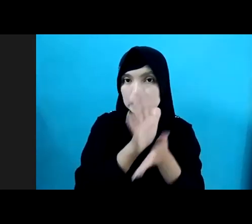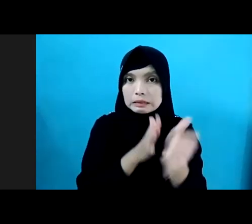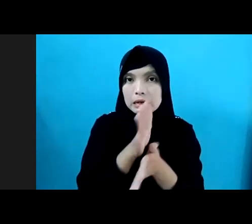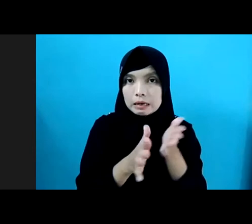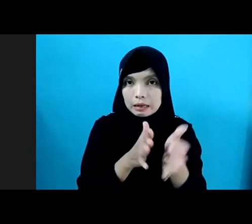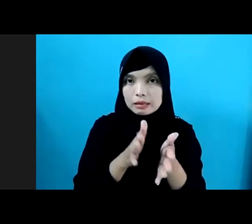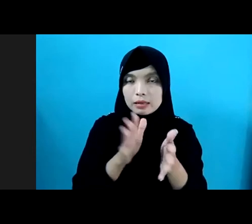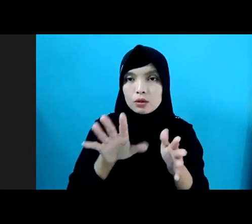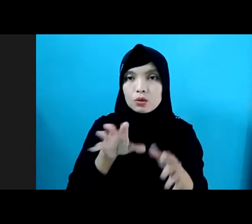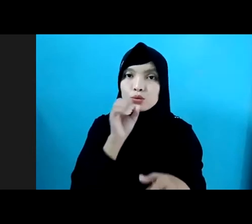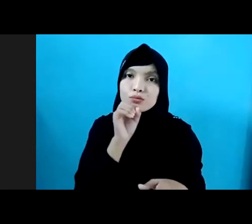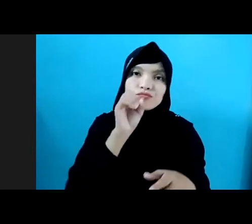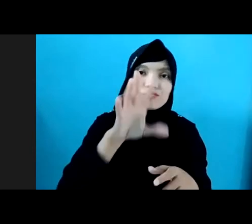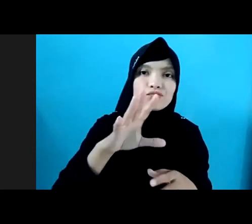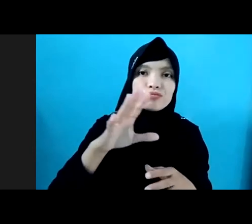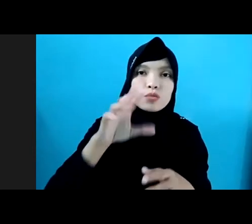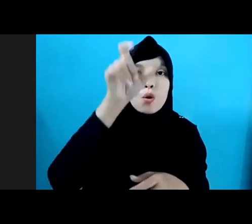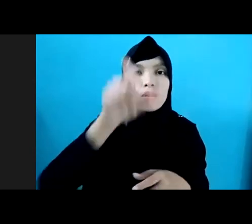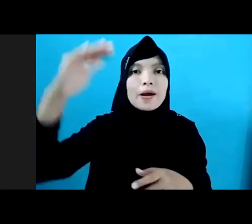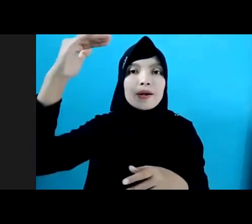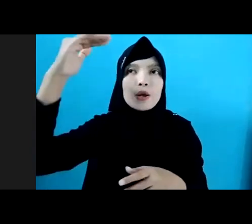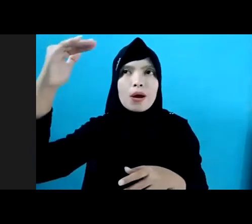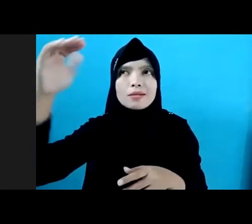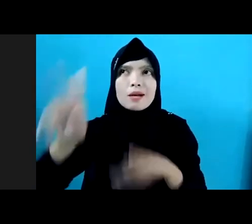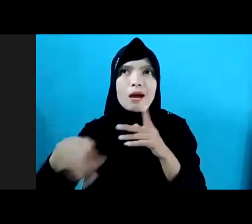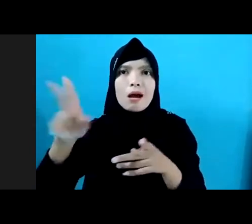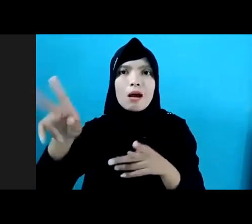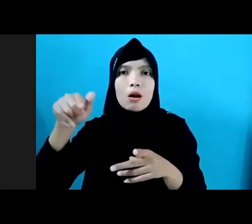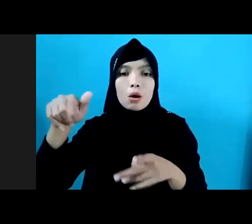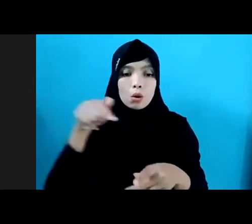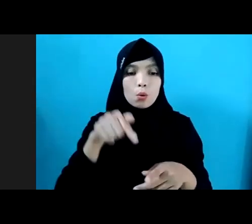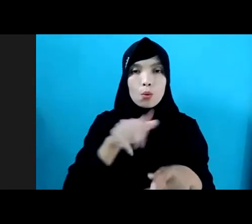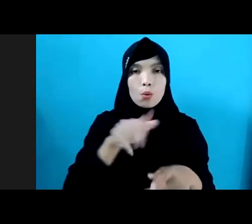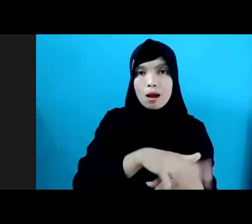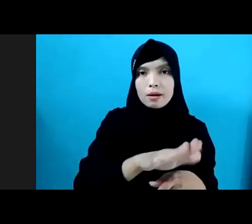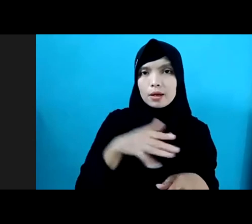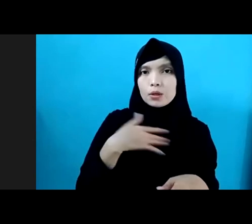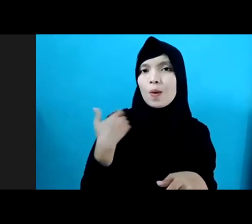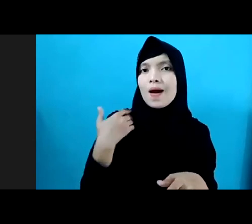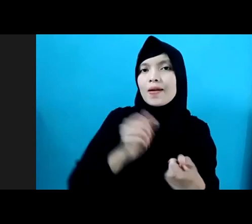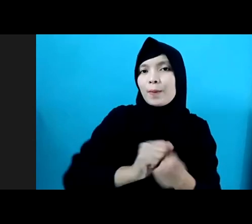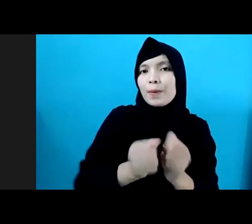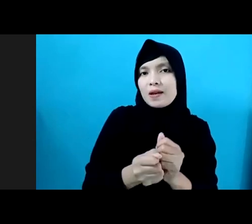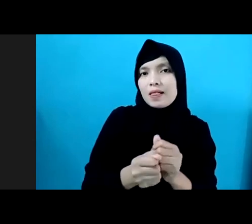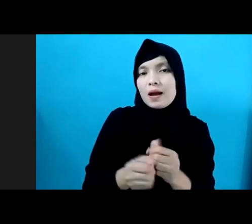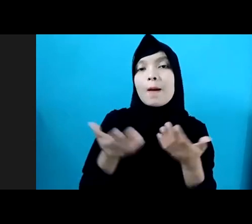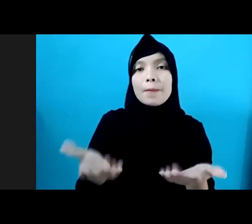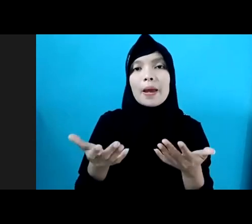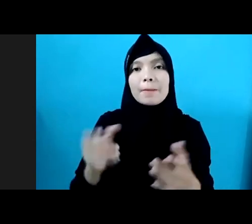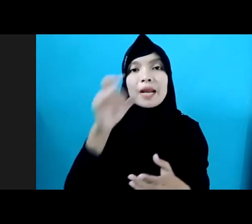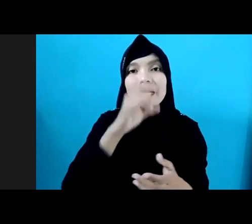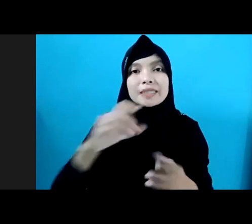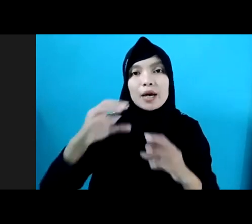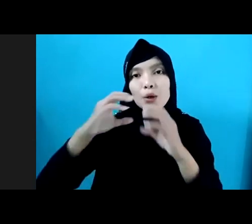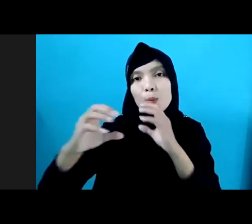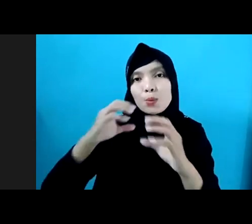Problem Solving Communication Skills Understanding Their Early Warning Signs Understanding That It's